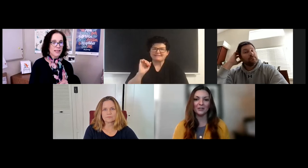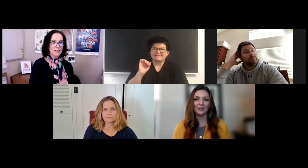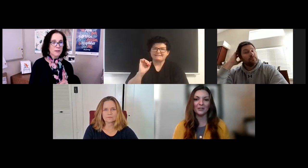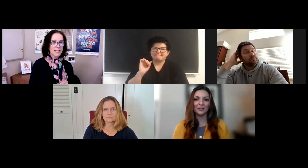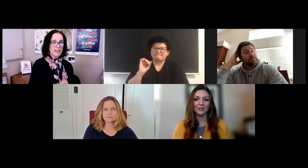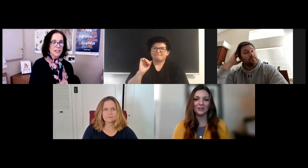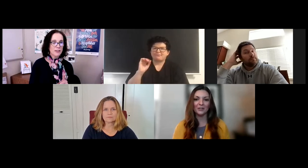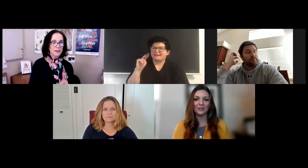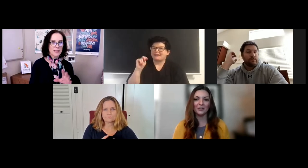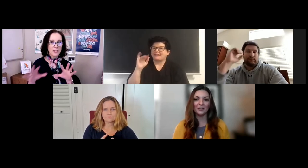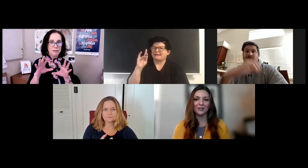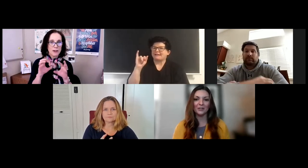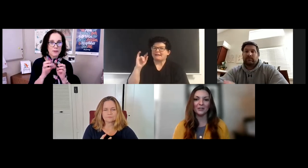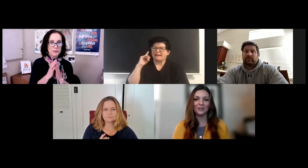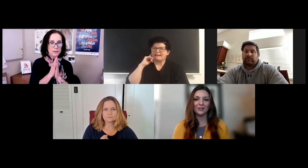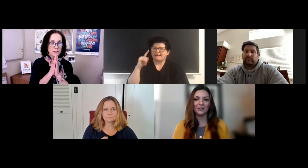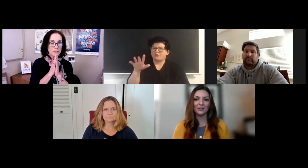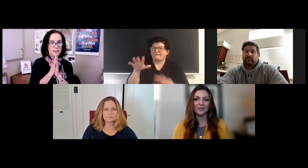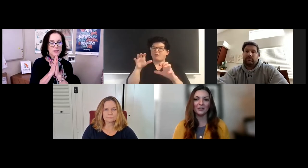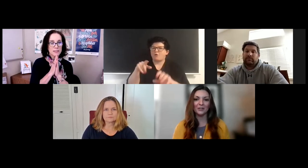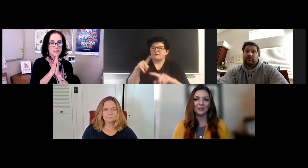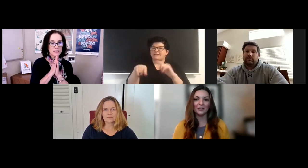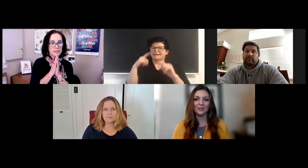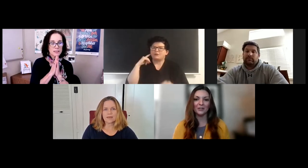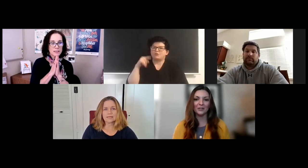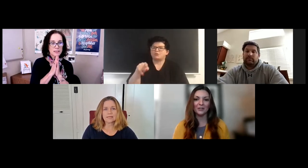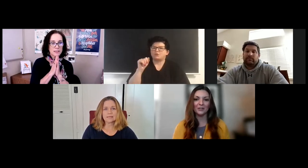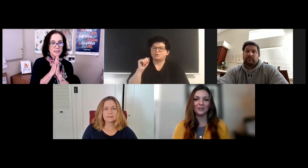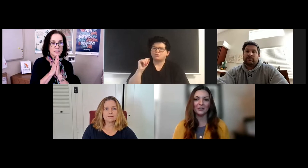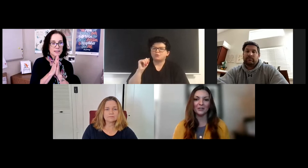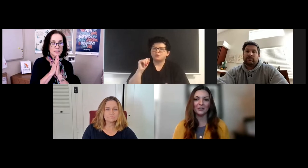Nikki, I don't think we can hear you. I think you froze.